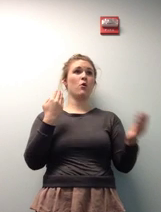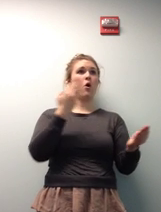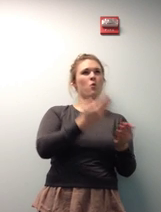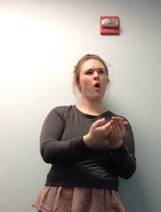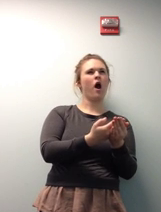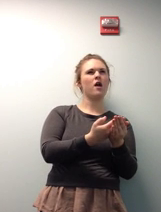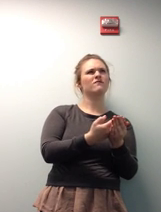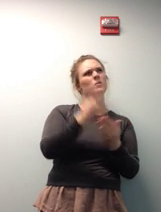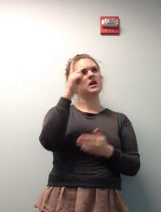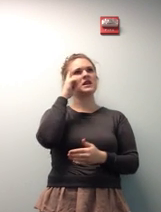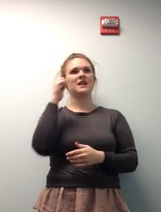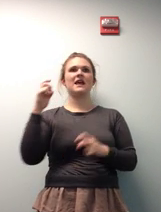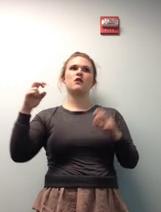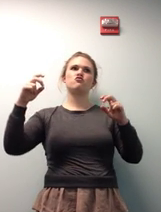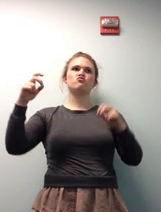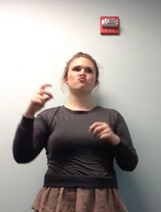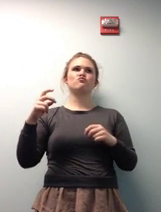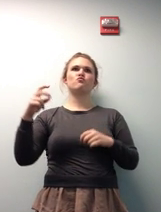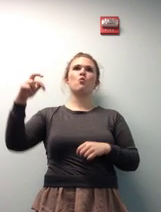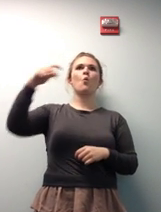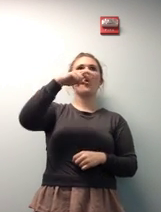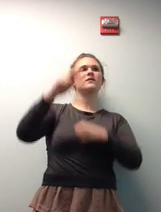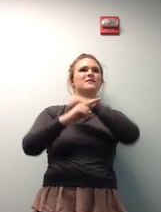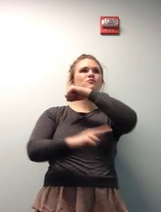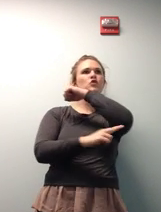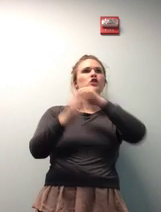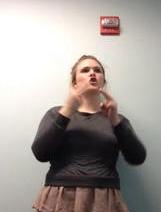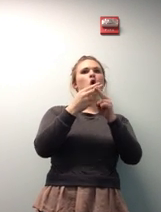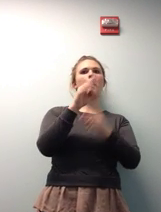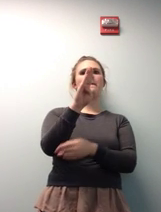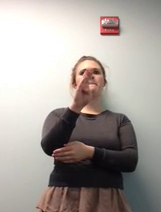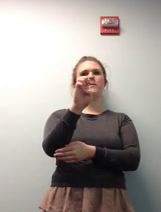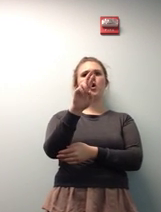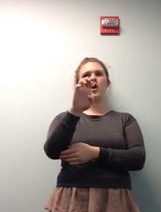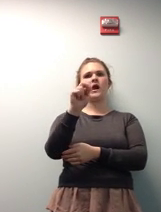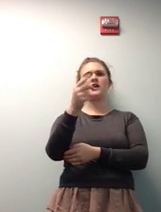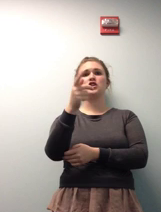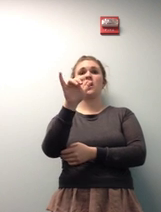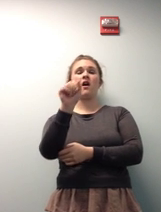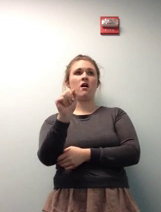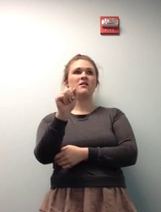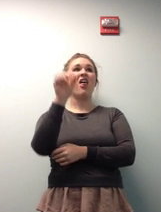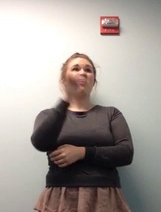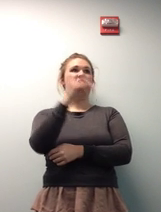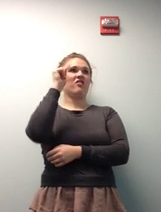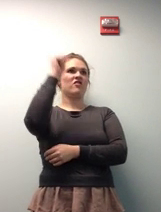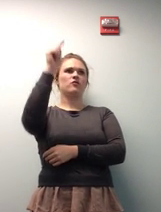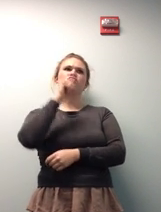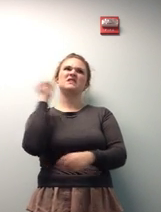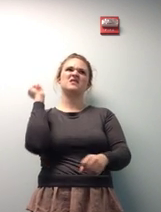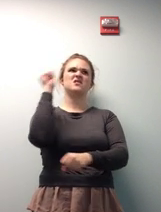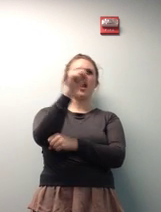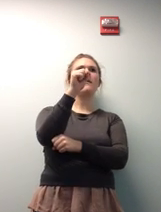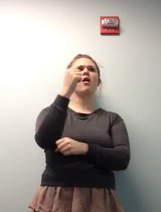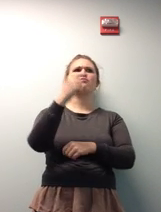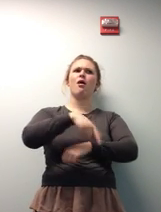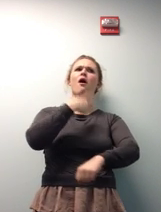called Beringia. This theory has dominated for a long time, but there are other ideas